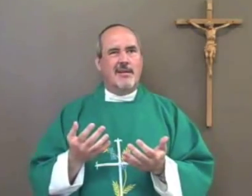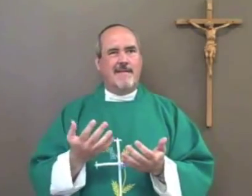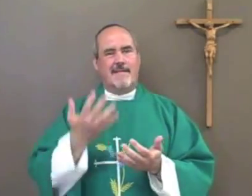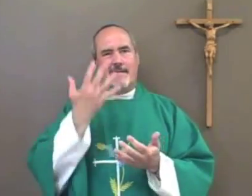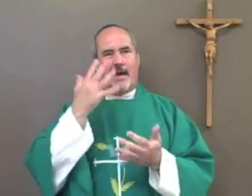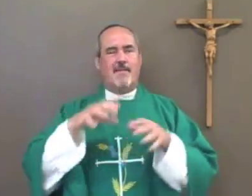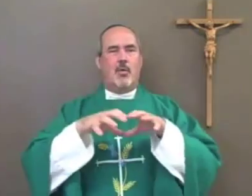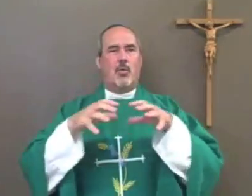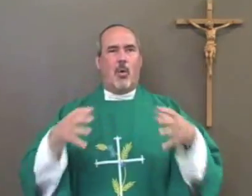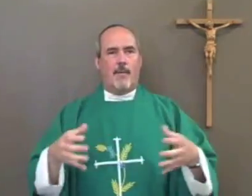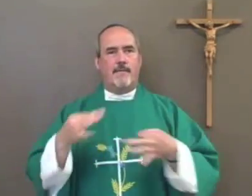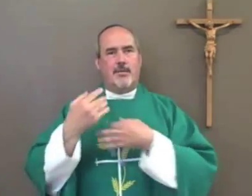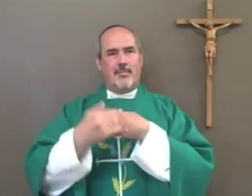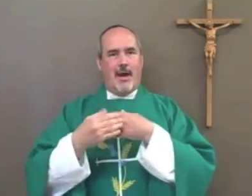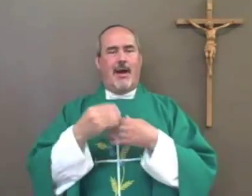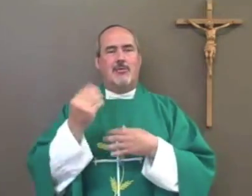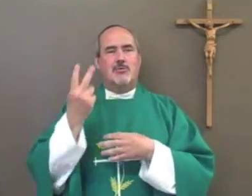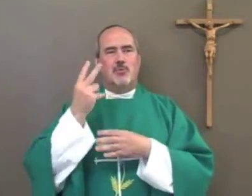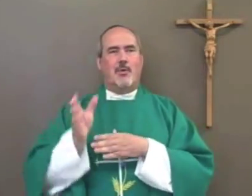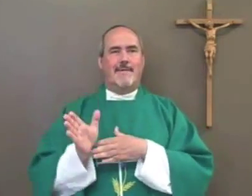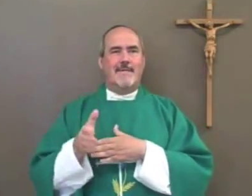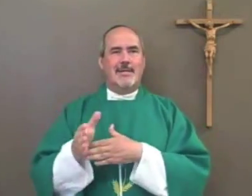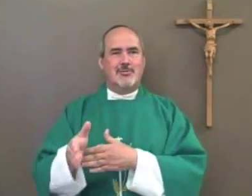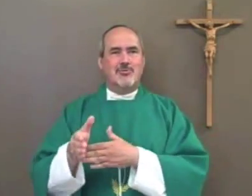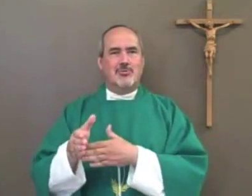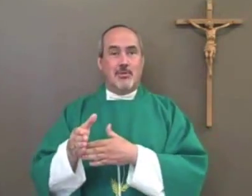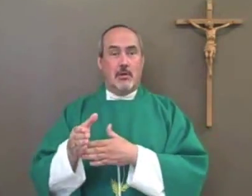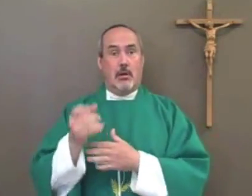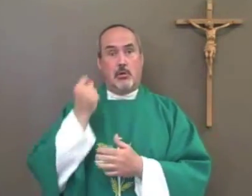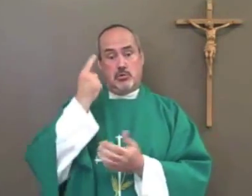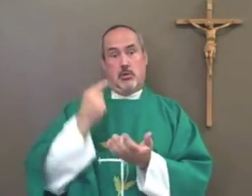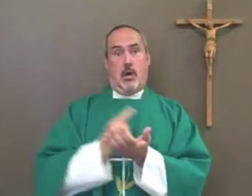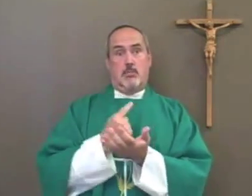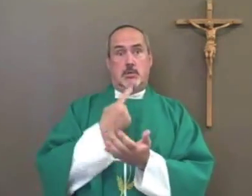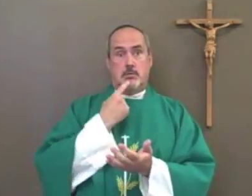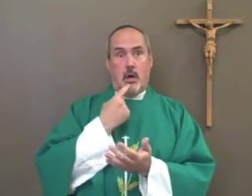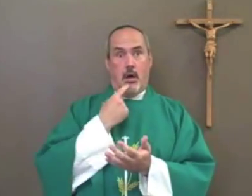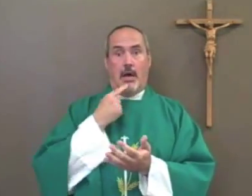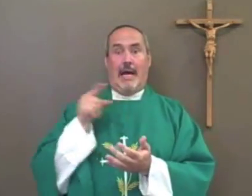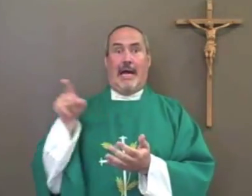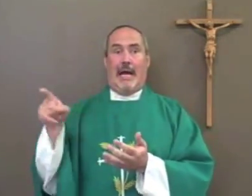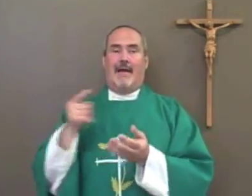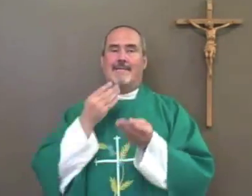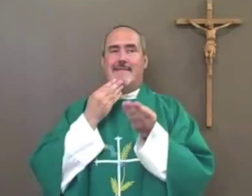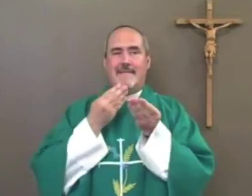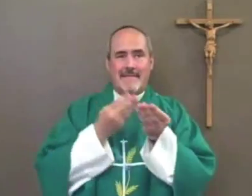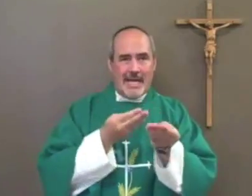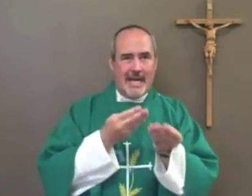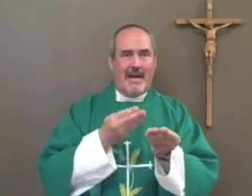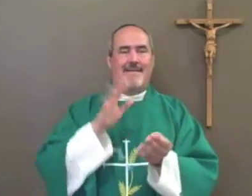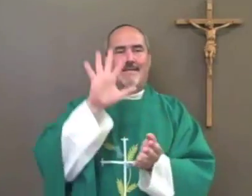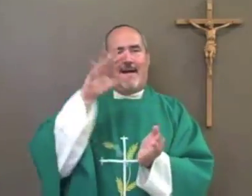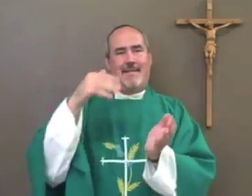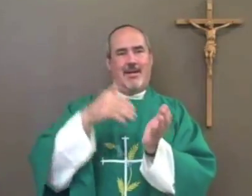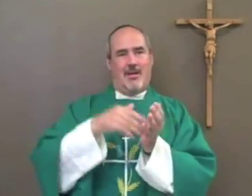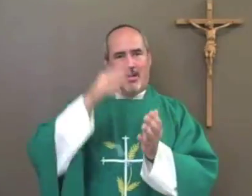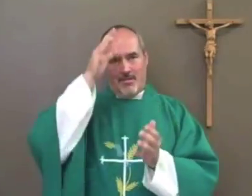simply 5 loaves of bread and 2 fish. Now, the gospel says that Jesus fed